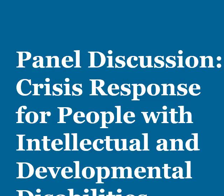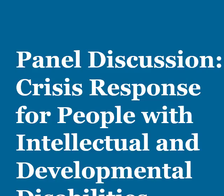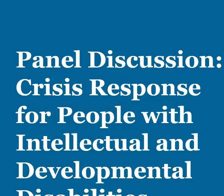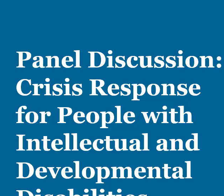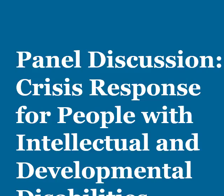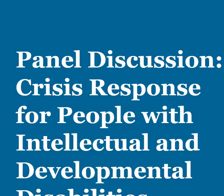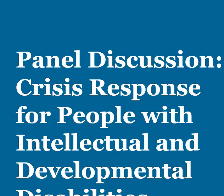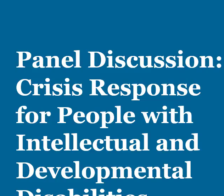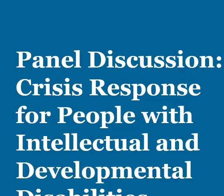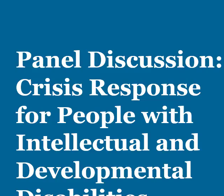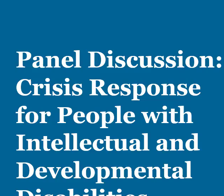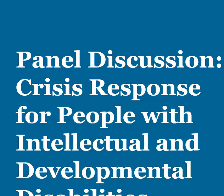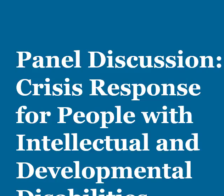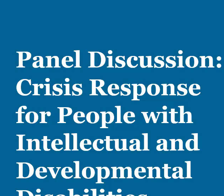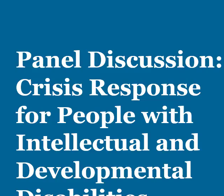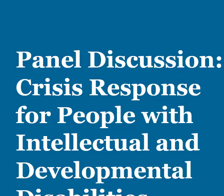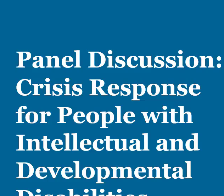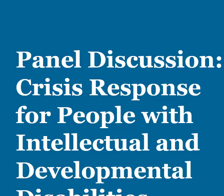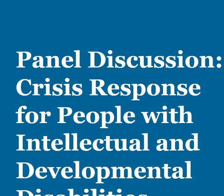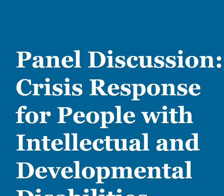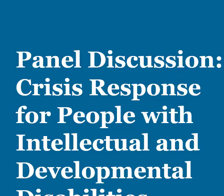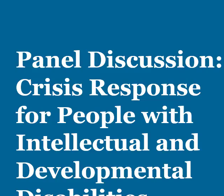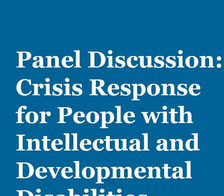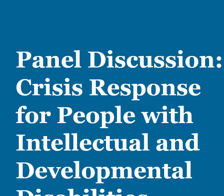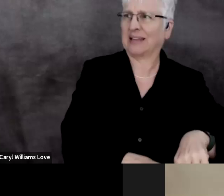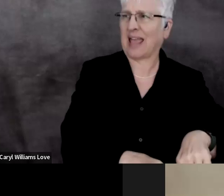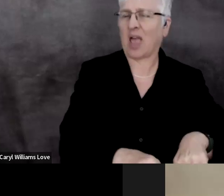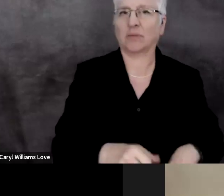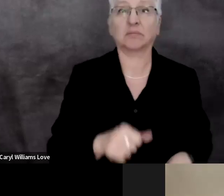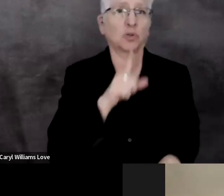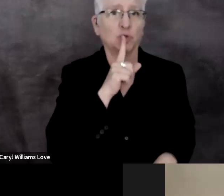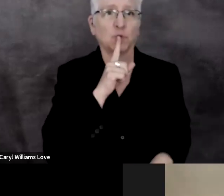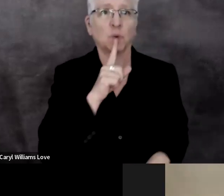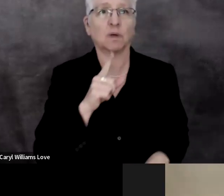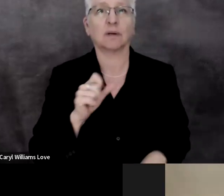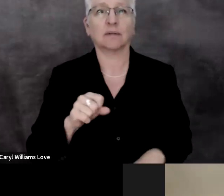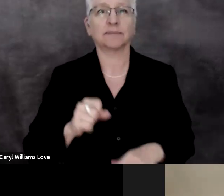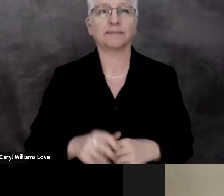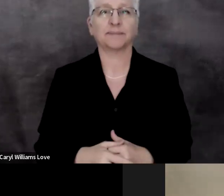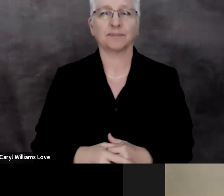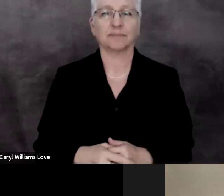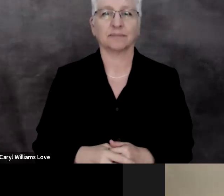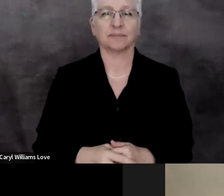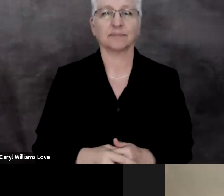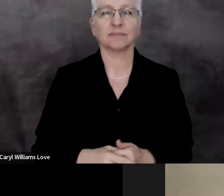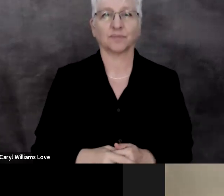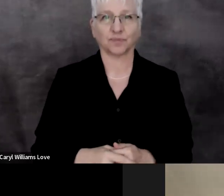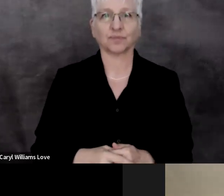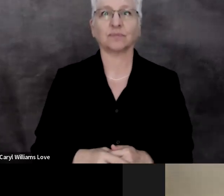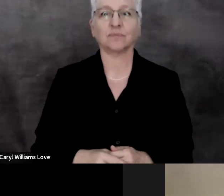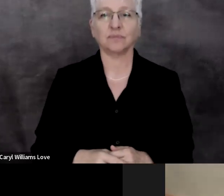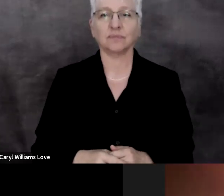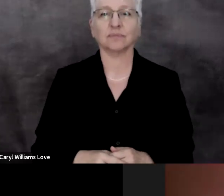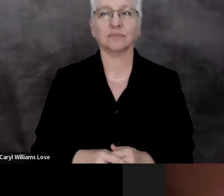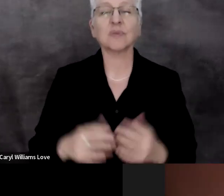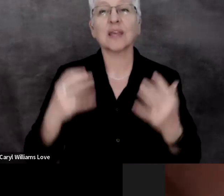the slide? Yes, let's take down the slide. Thank you. So Chloe, yeah, they're perfect. Now, okay, wonderful. Now we can